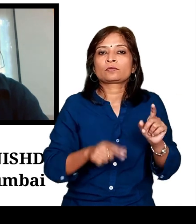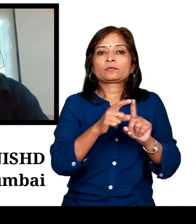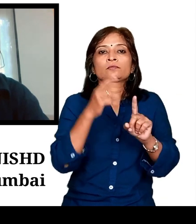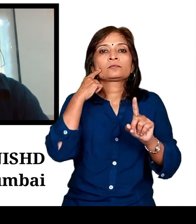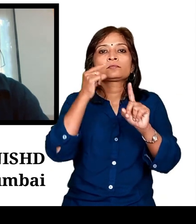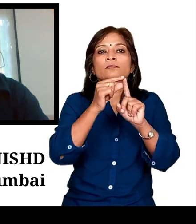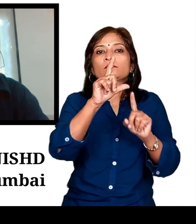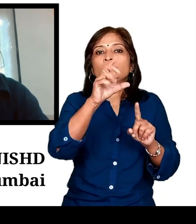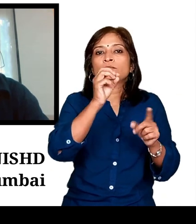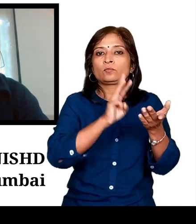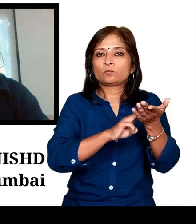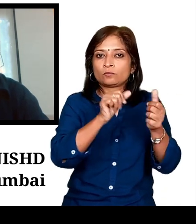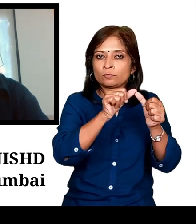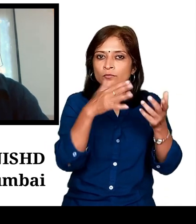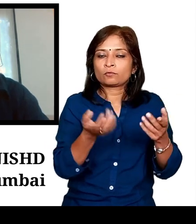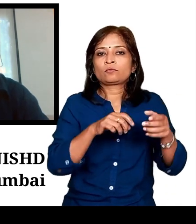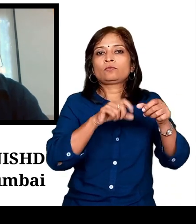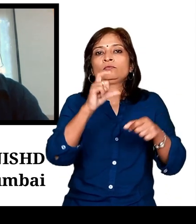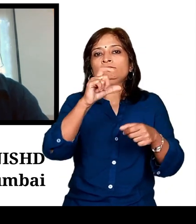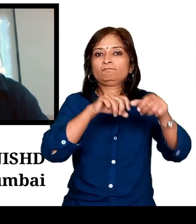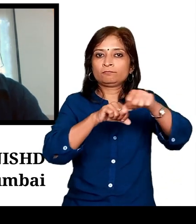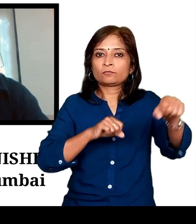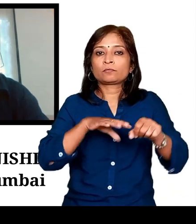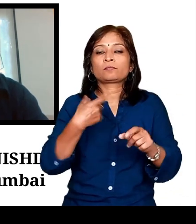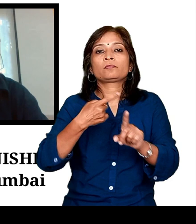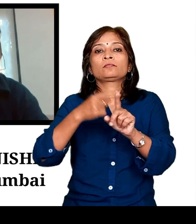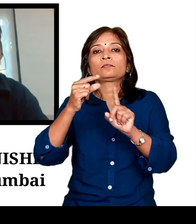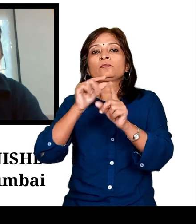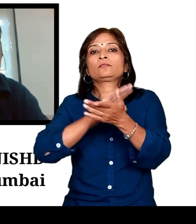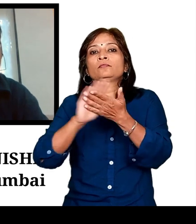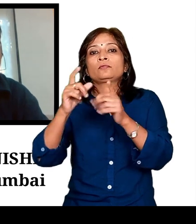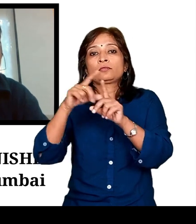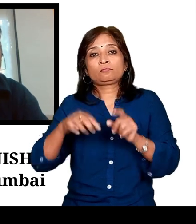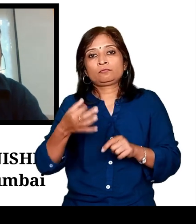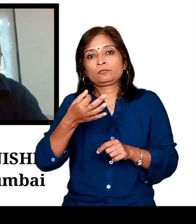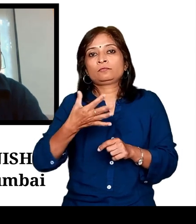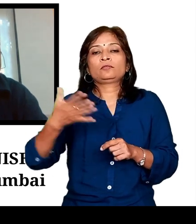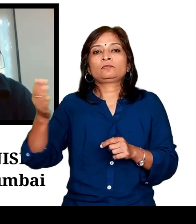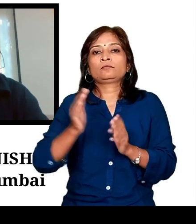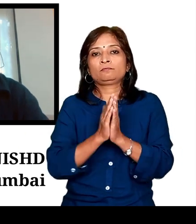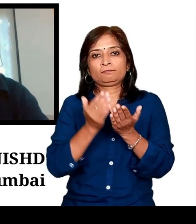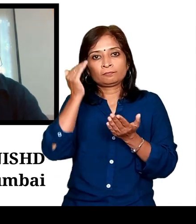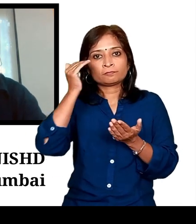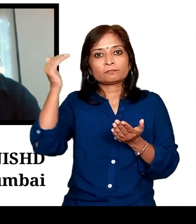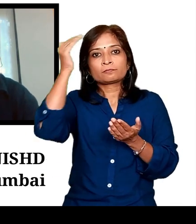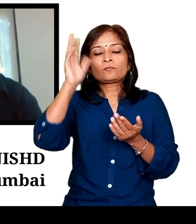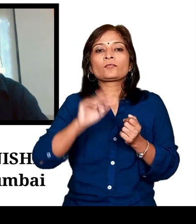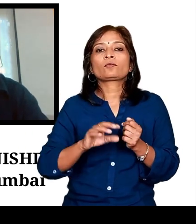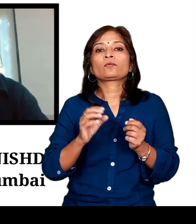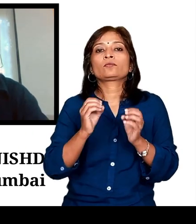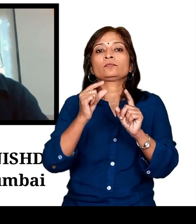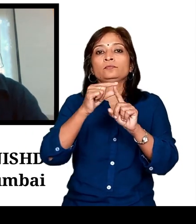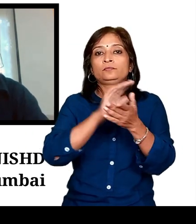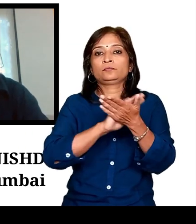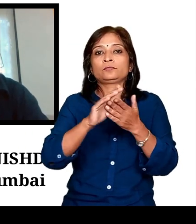diploma or certificate courses to the phd courses so phd in special education we have and phd in audiology